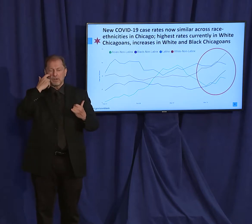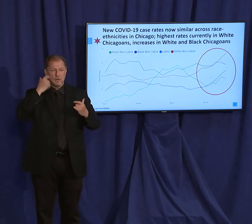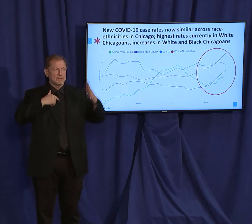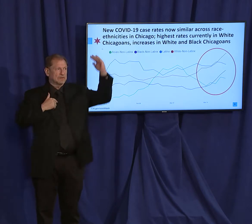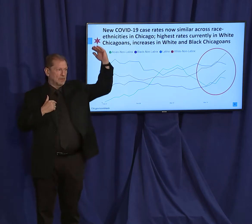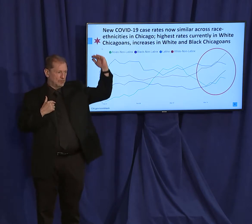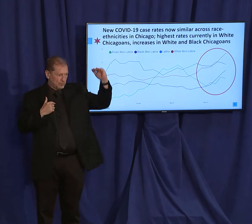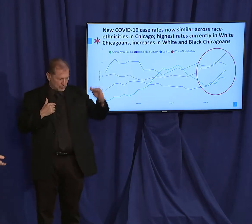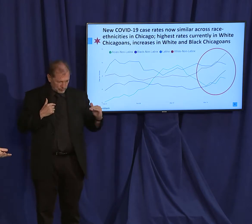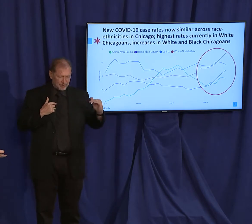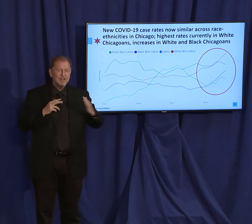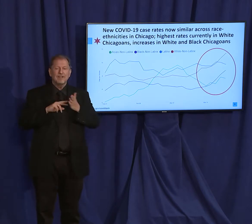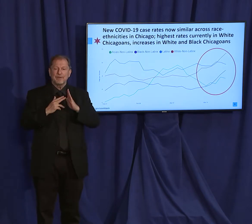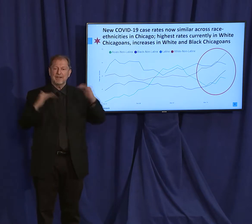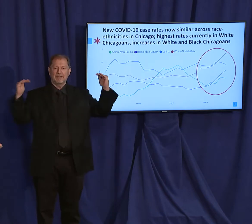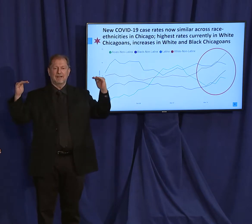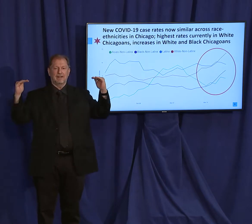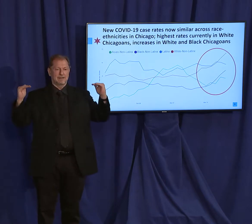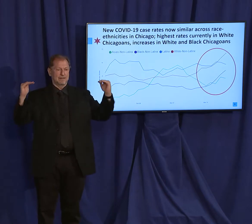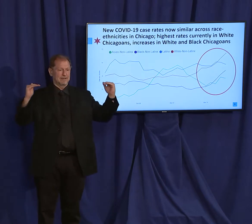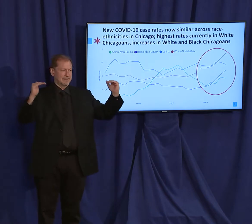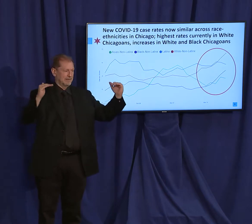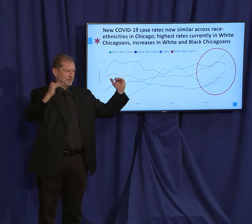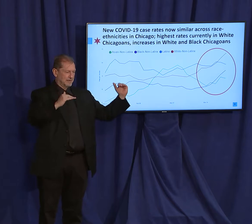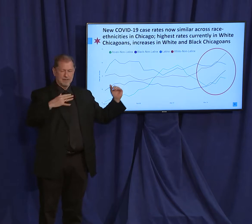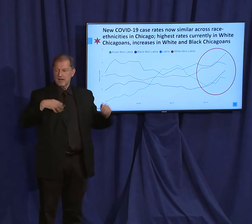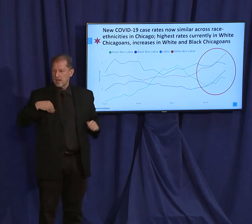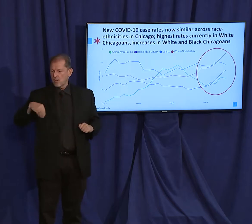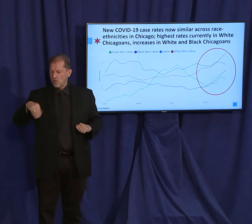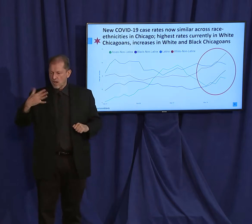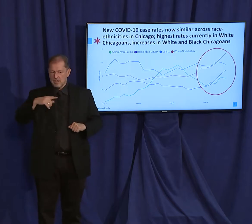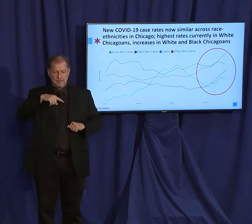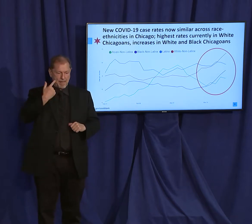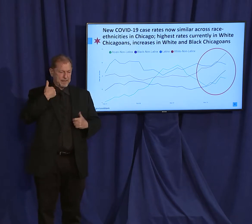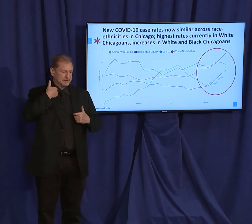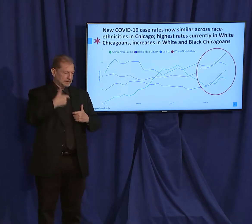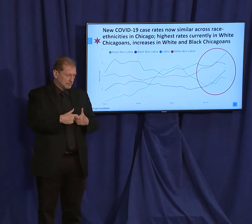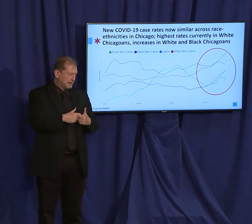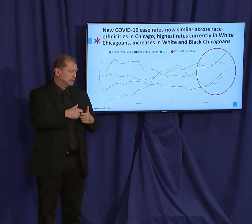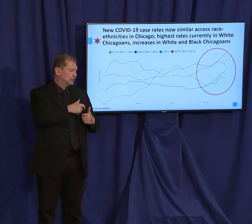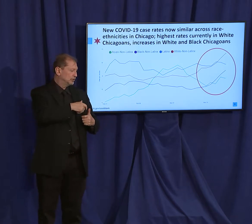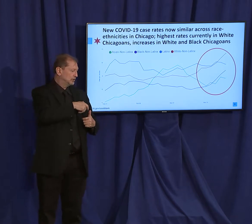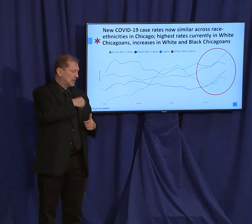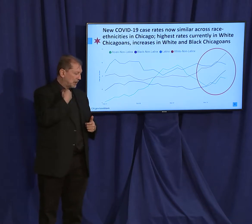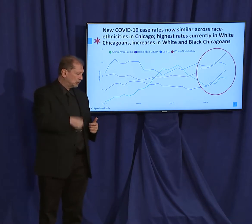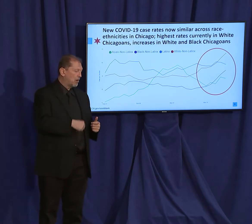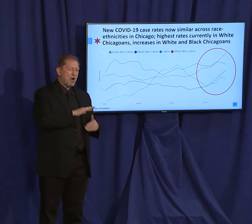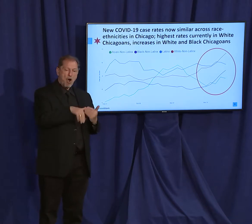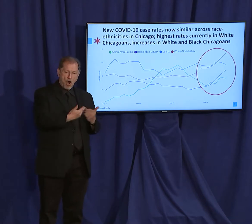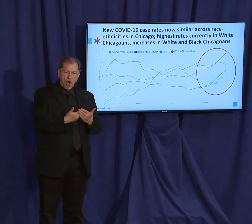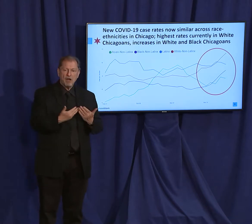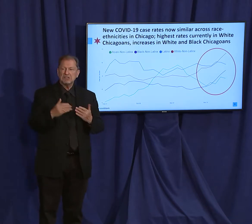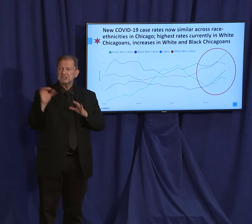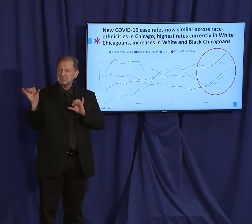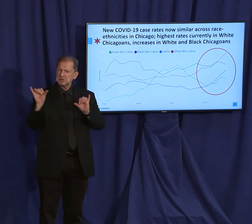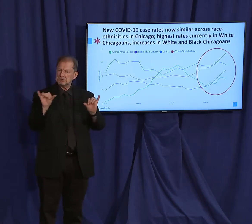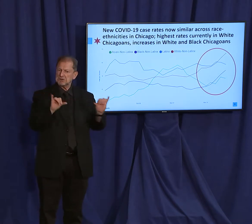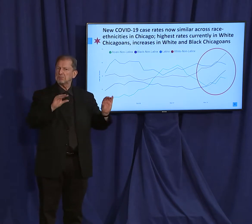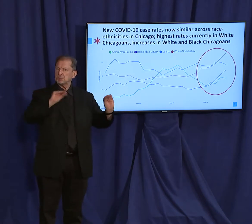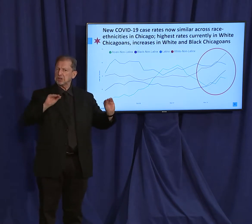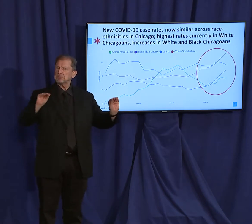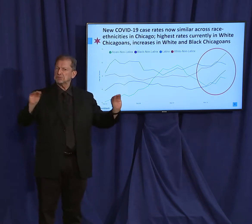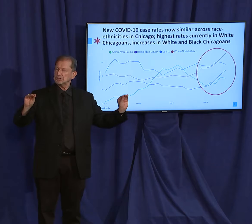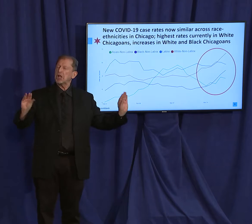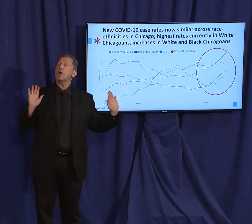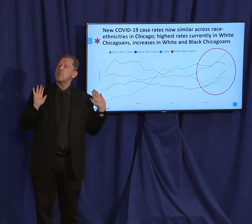really equalize so that the number of cases that we're seeing every day, it really looks like Chicago. We have the highest rates currently among white Chicagoans, but where